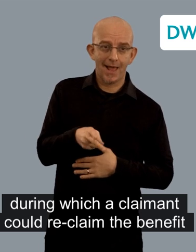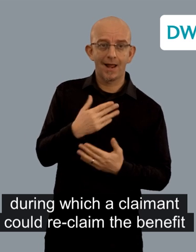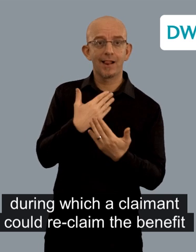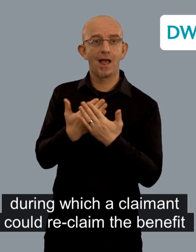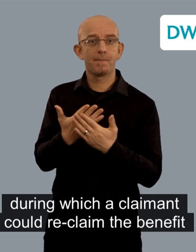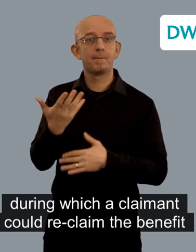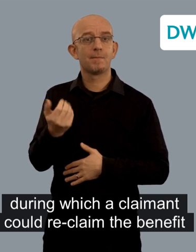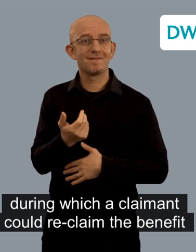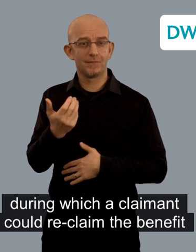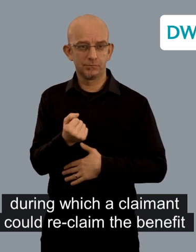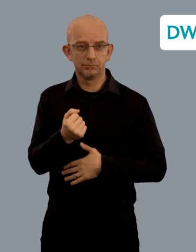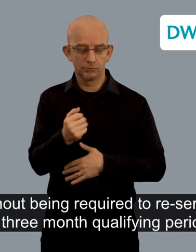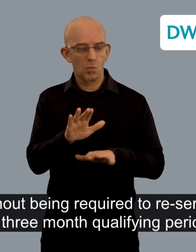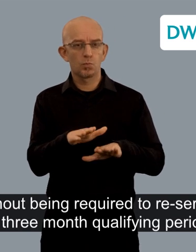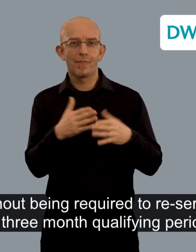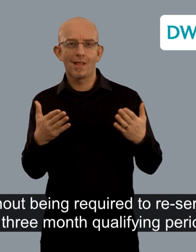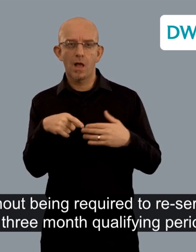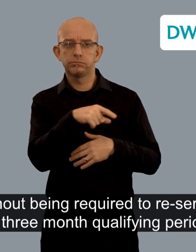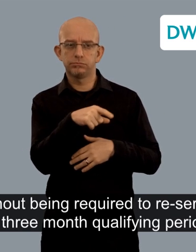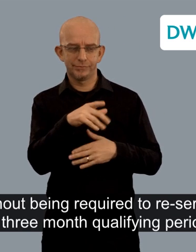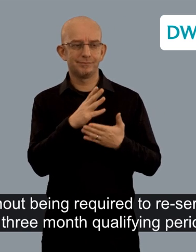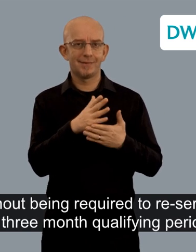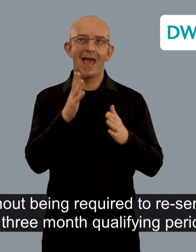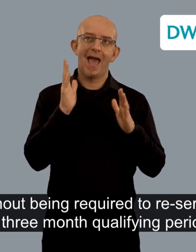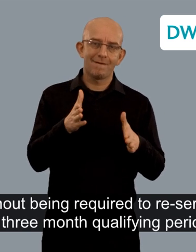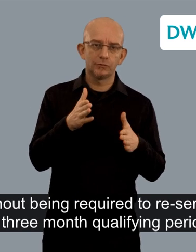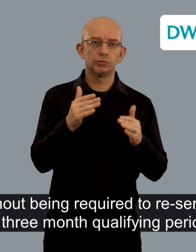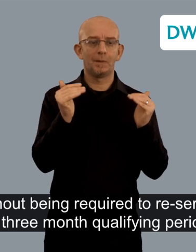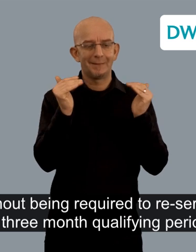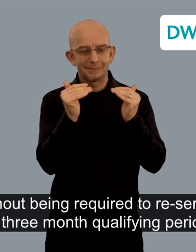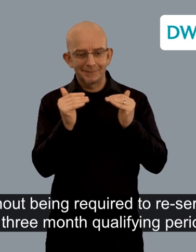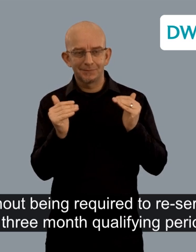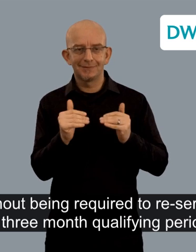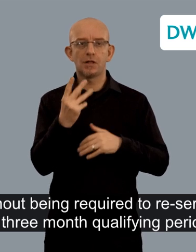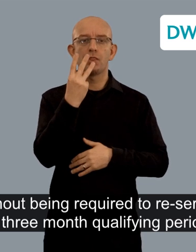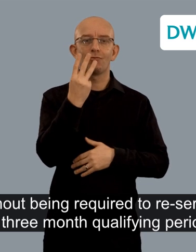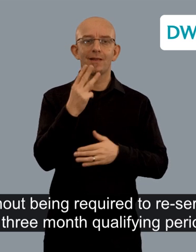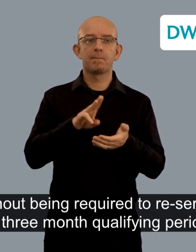benefit without being required to reserve the 3-month qualifying period.